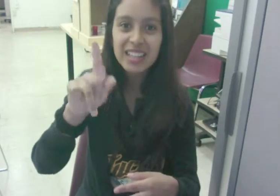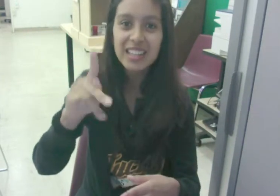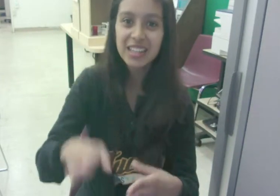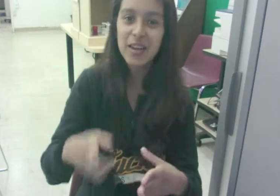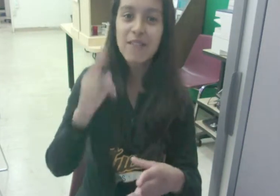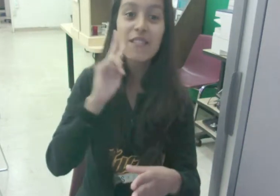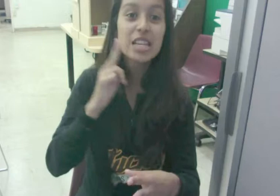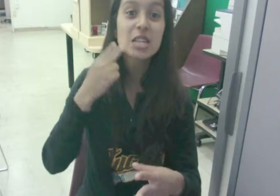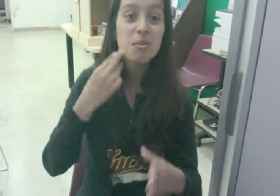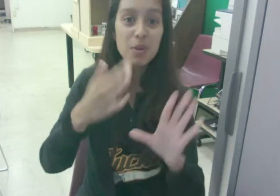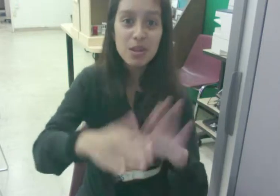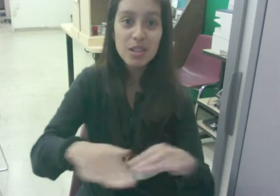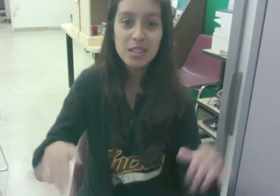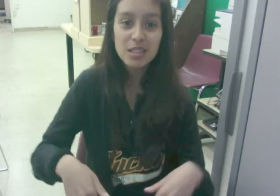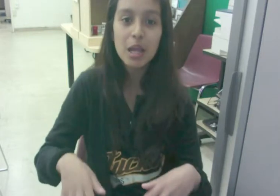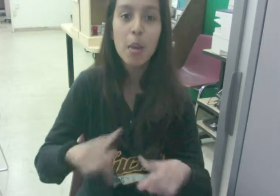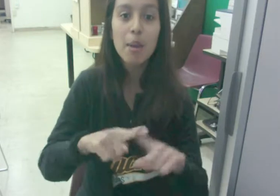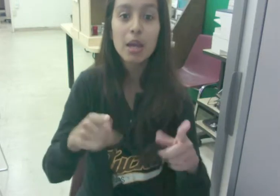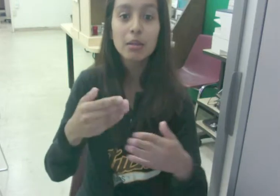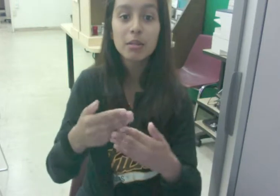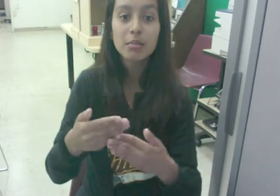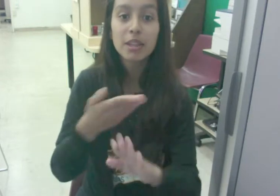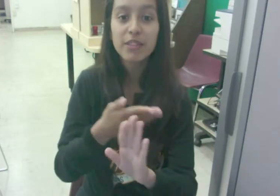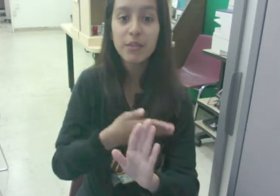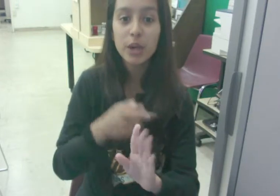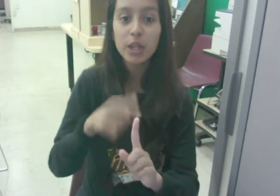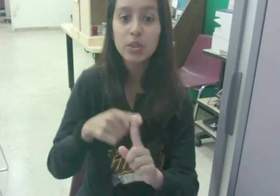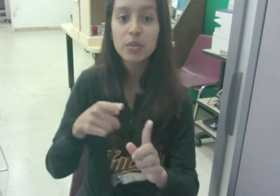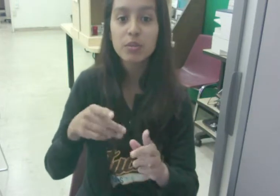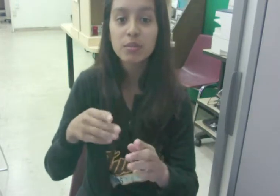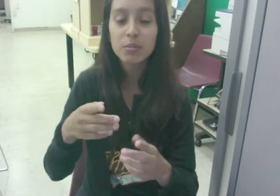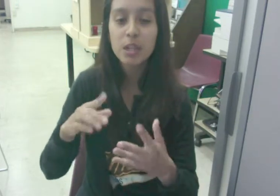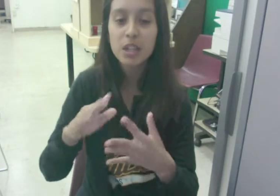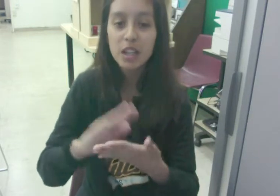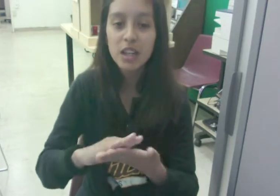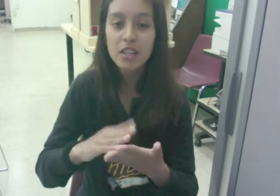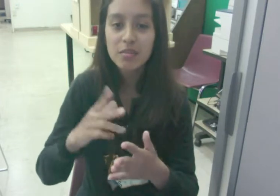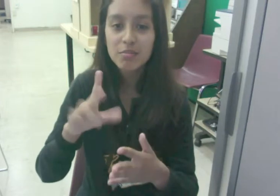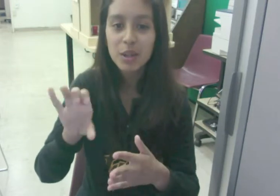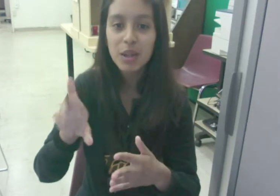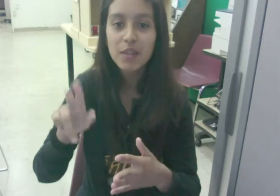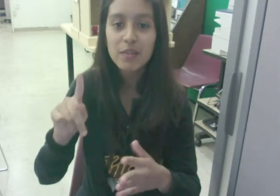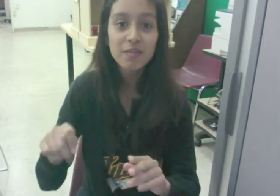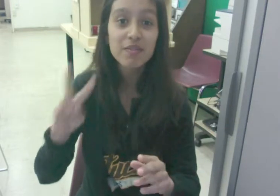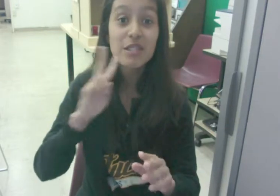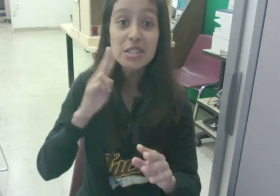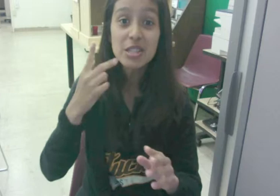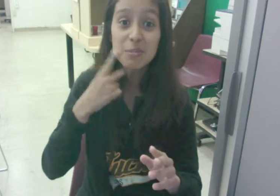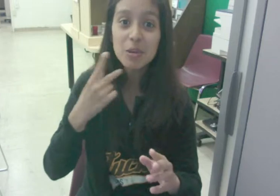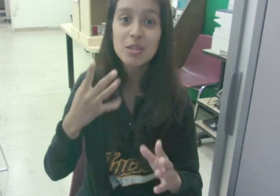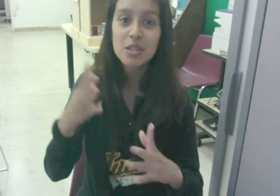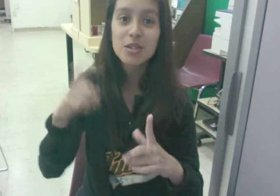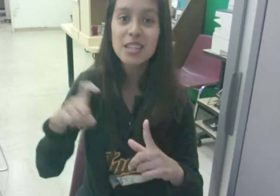that you wash off the cutting board and the knife so that, again, you don't get sick from the raw chicken that was just on there.